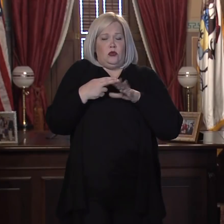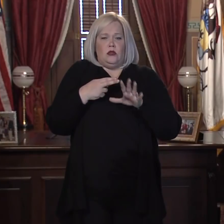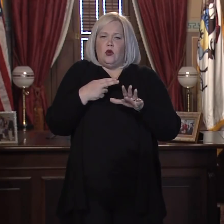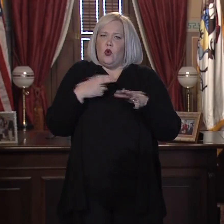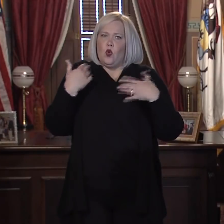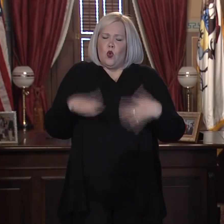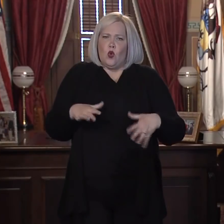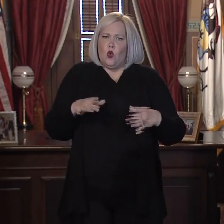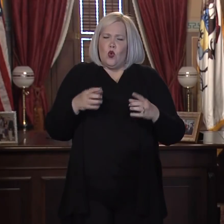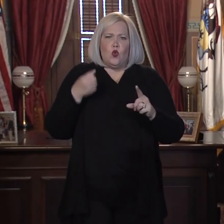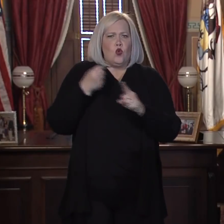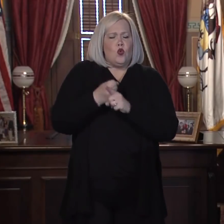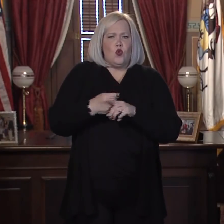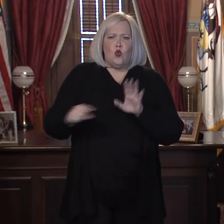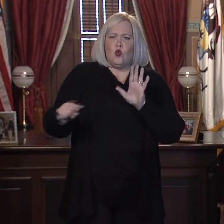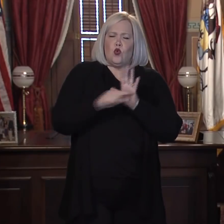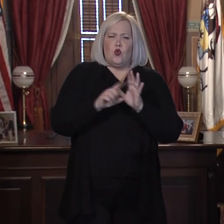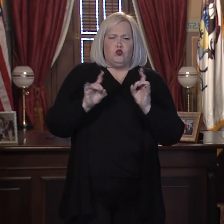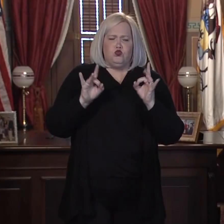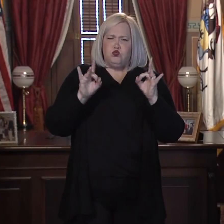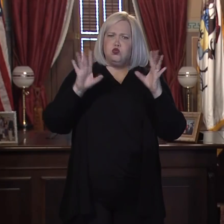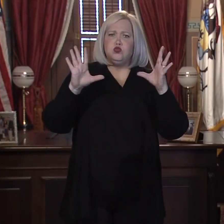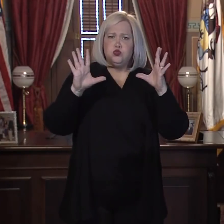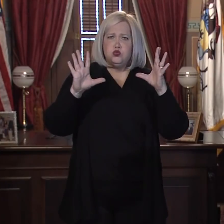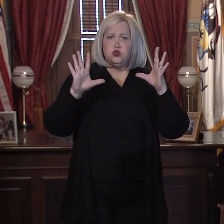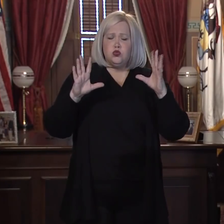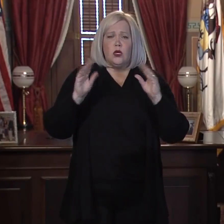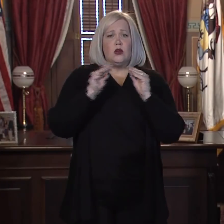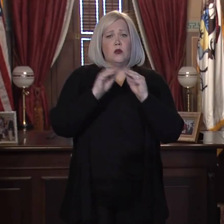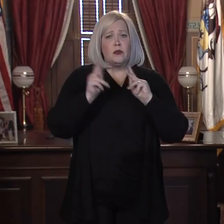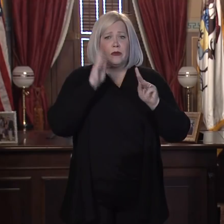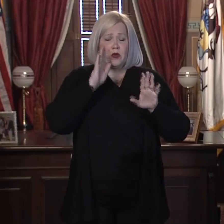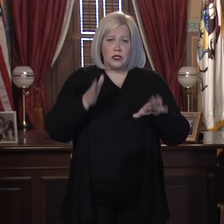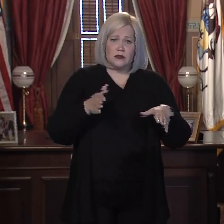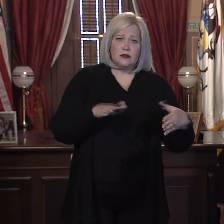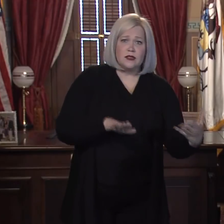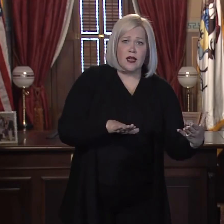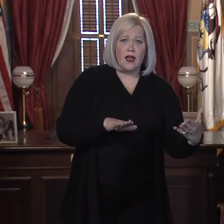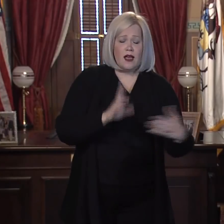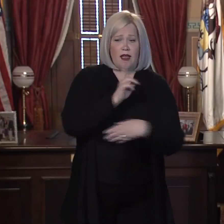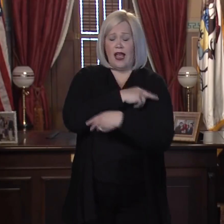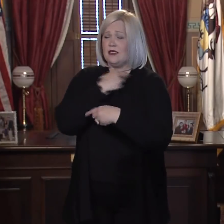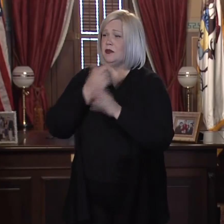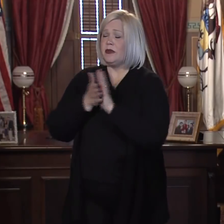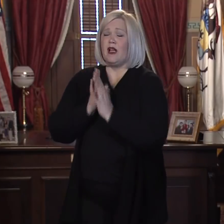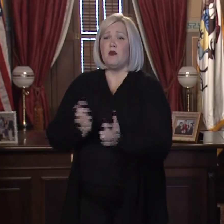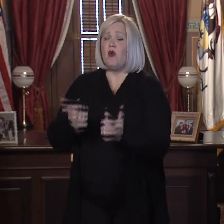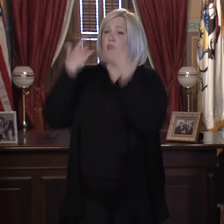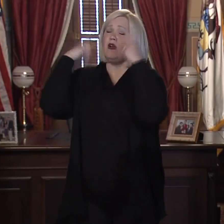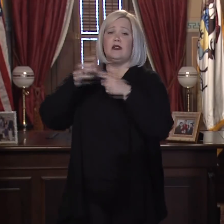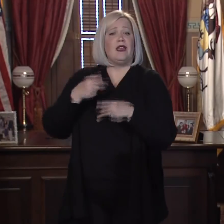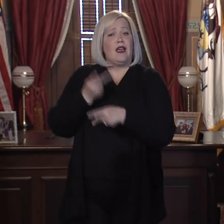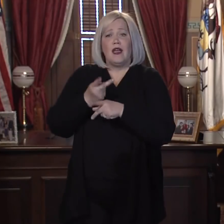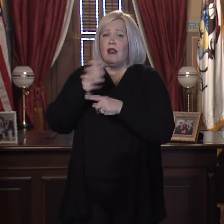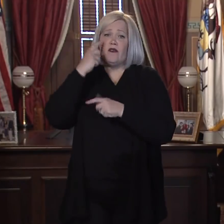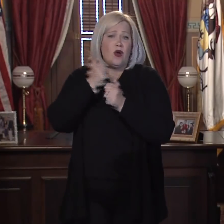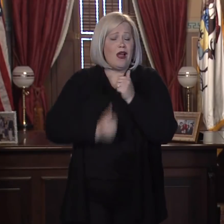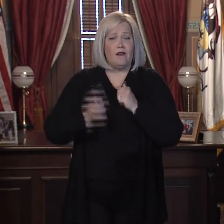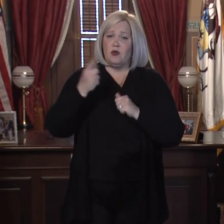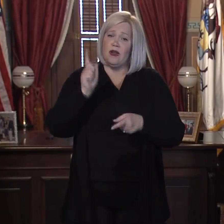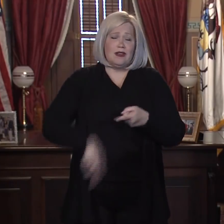incredibly devastating. A lot more people will die, and our hospitals will get overwhelmed if we don't do this